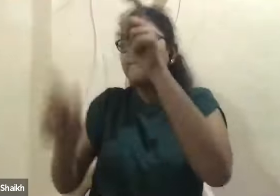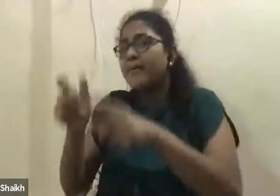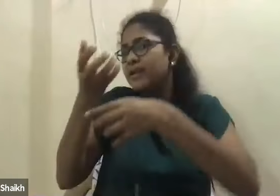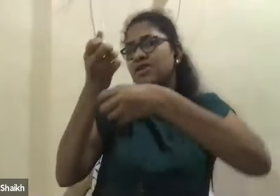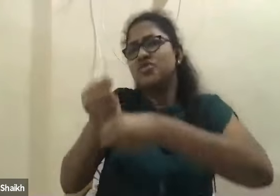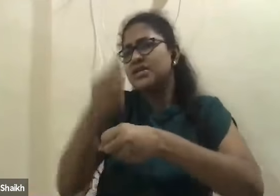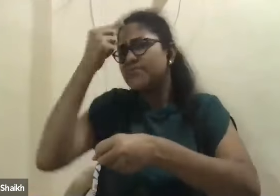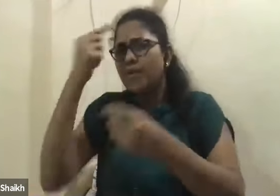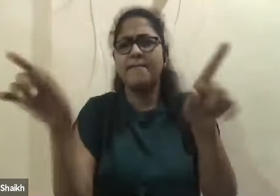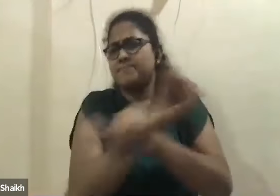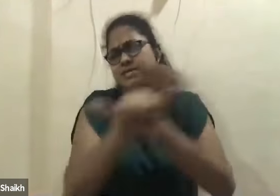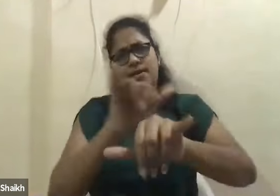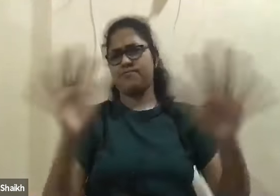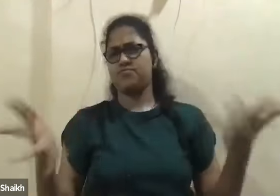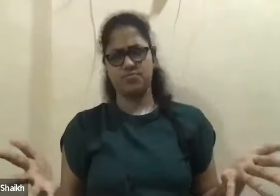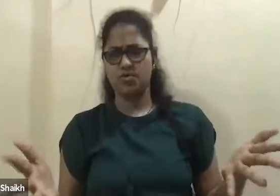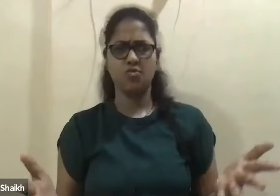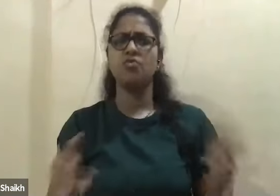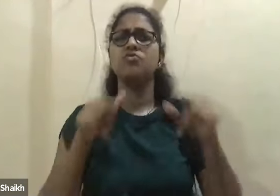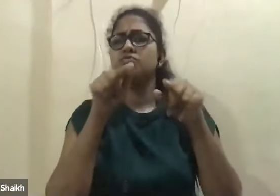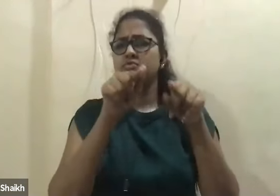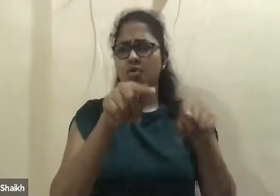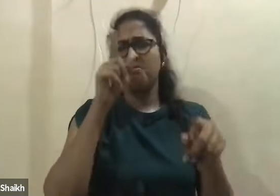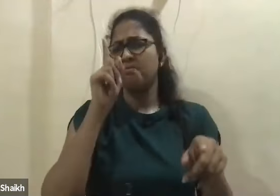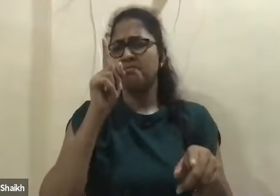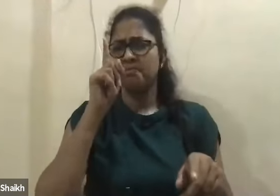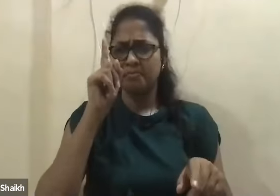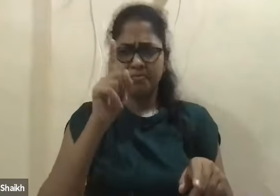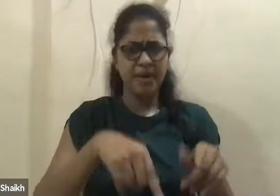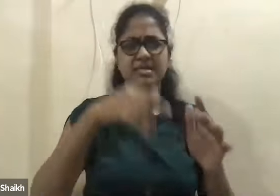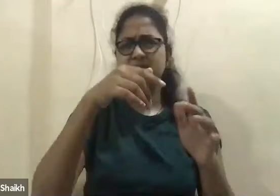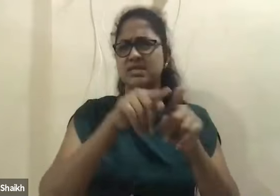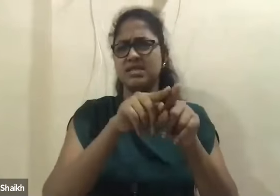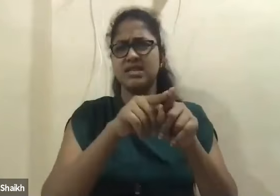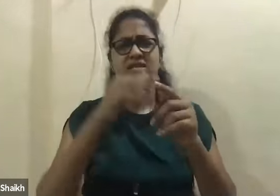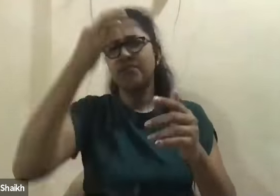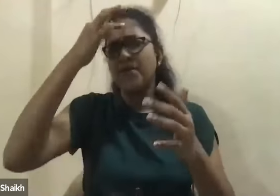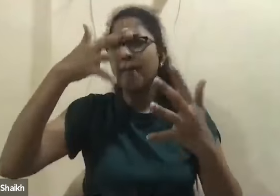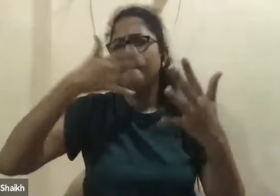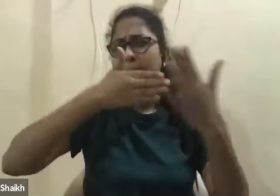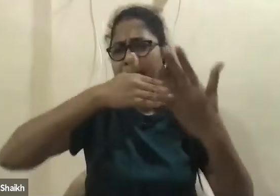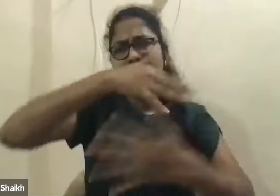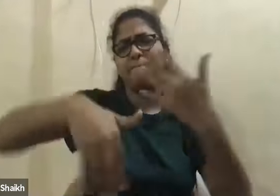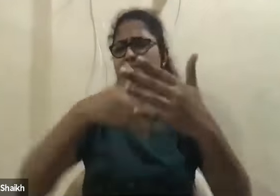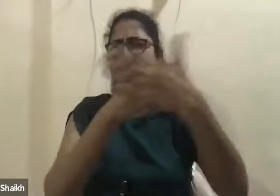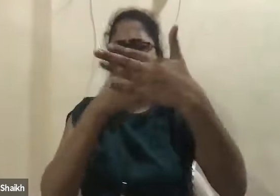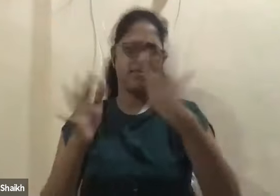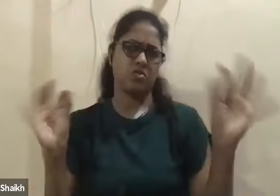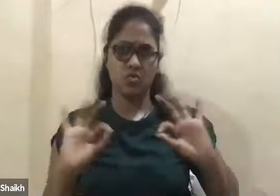problem. Right, so you don't really get into that hassle, but with